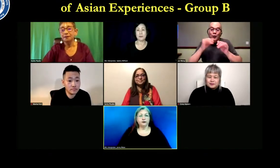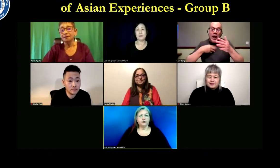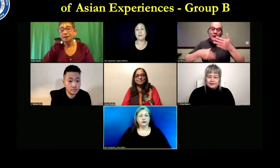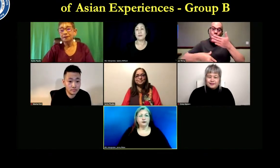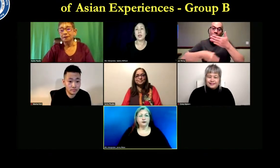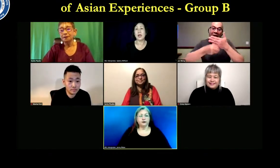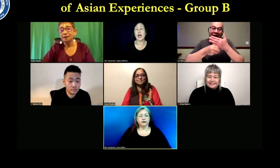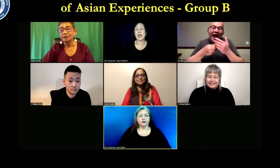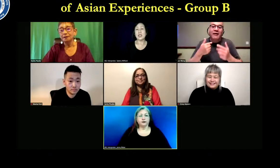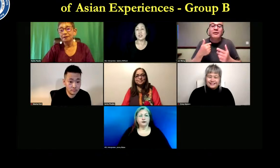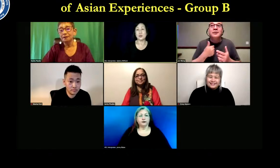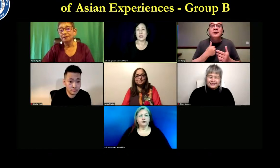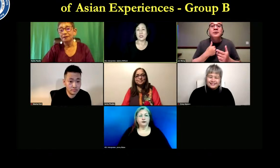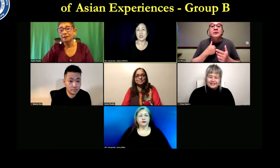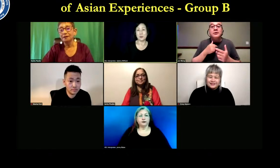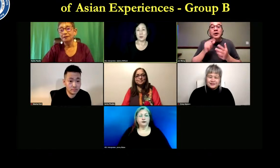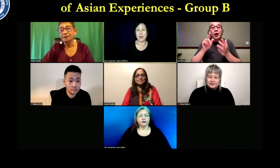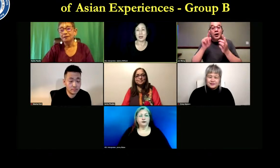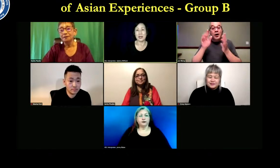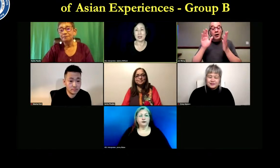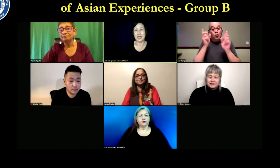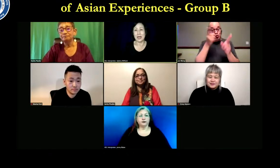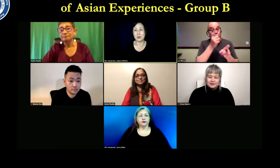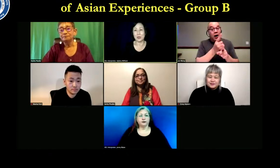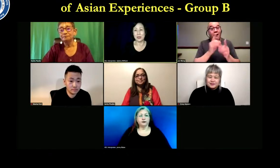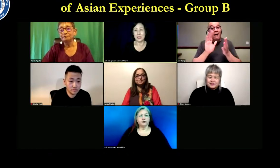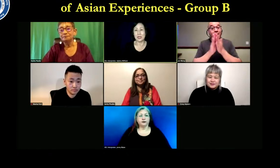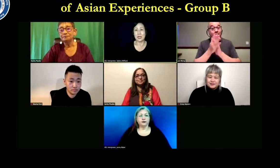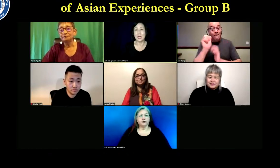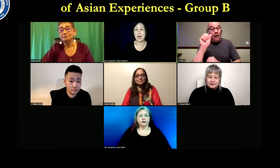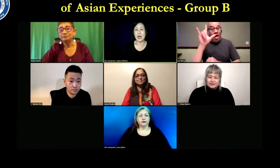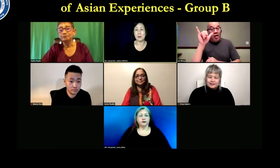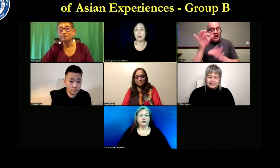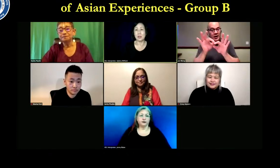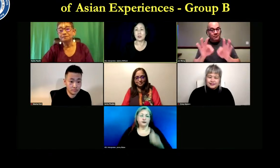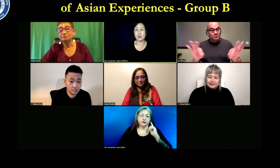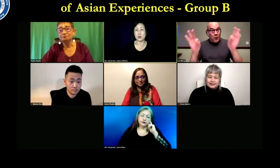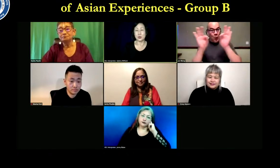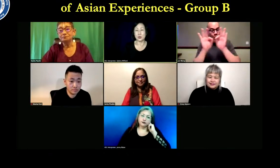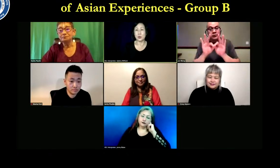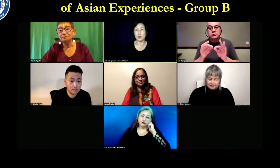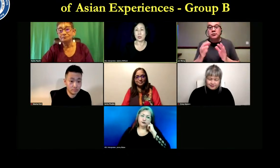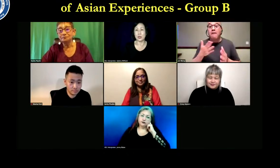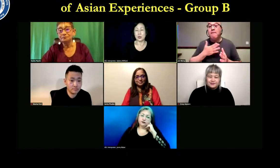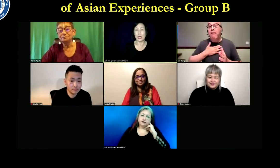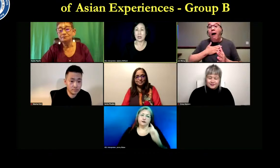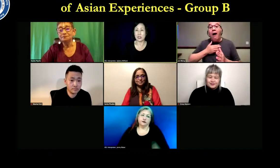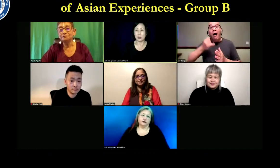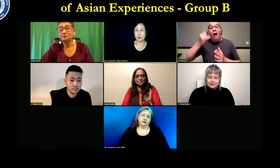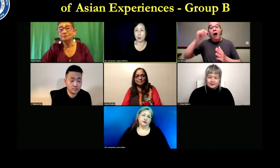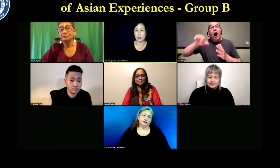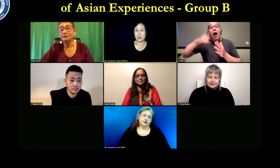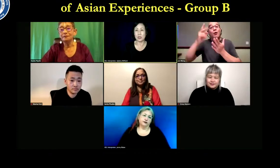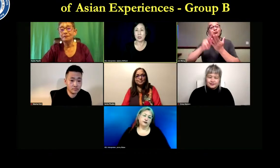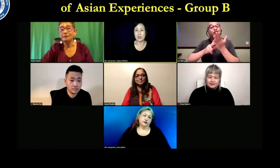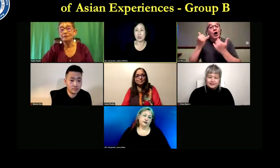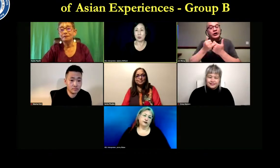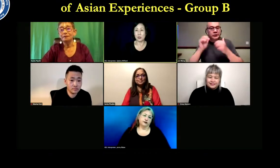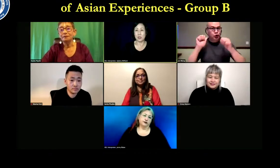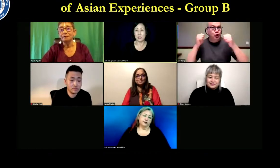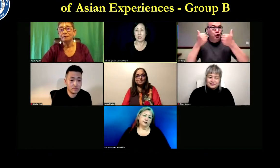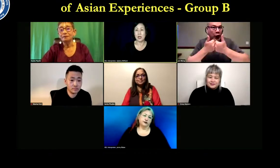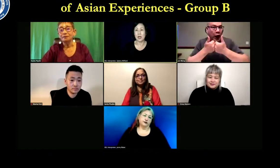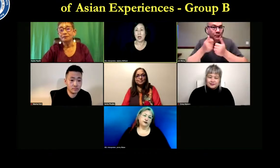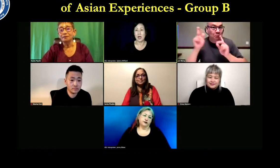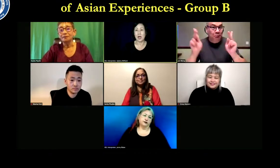Yes, Jan. I also would like to just piggyback and add one thing. I believe it's true that we, you know, allies are important in